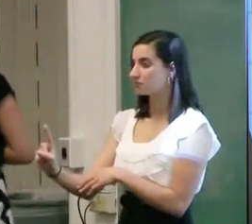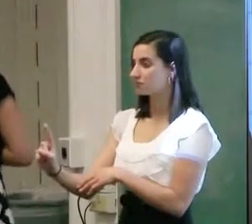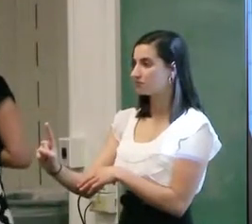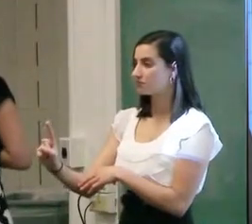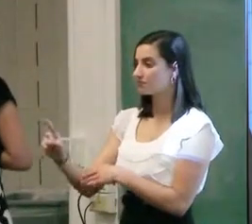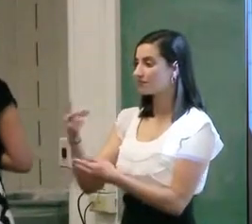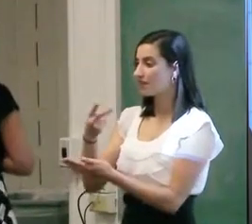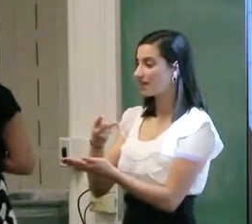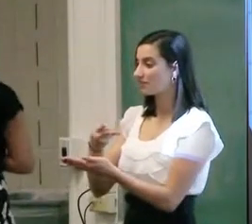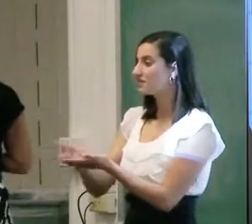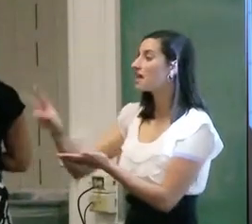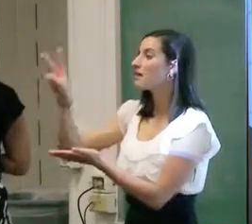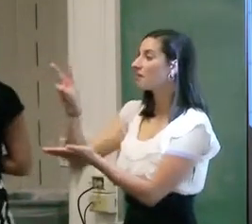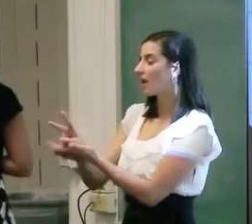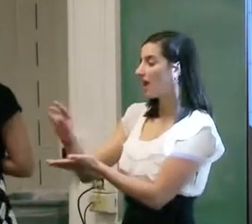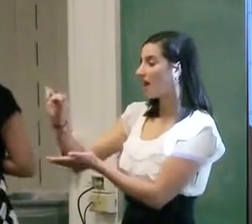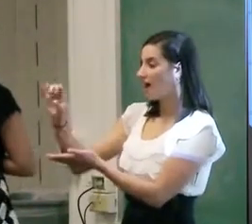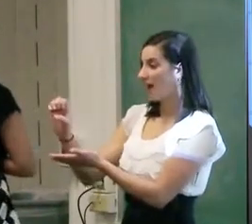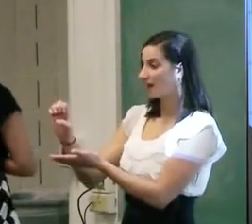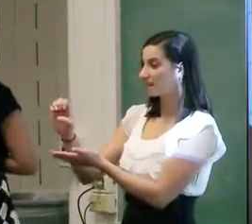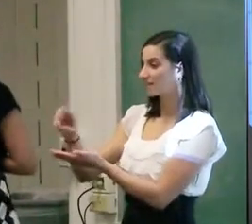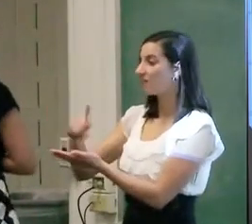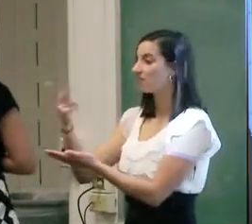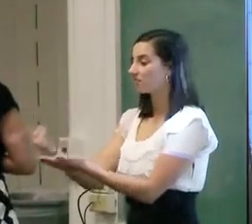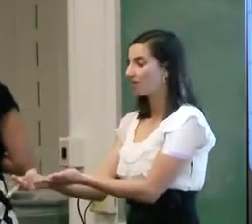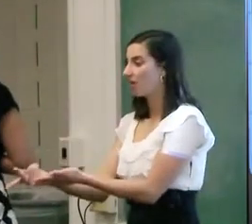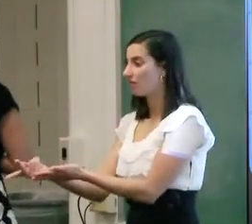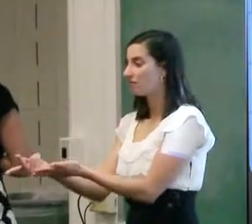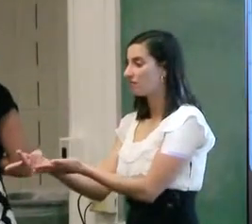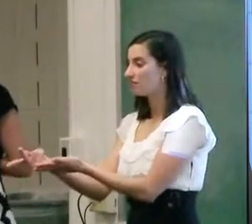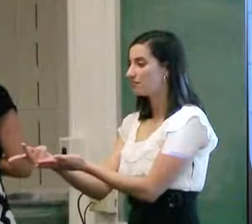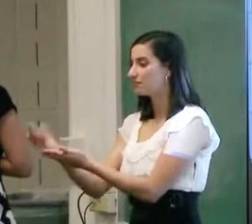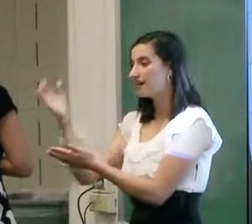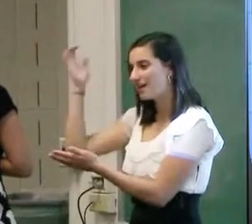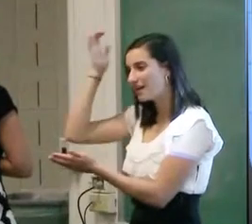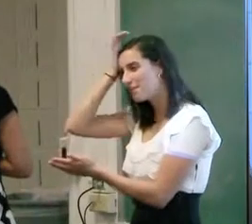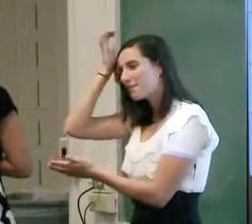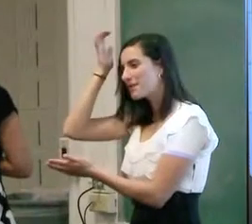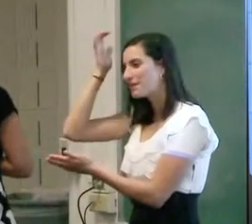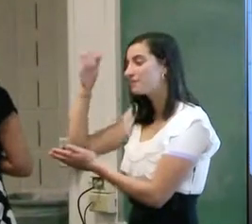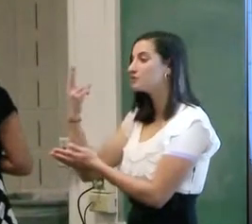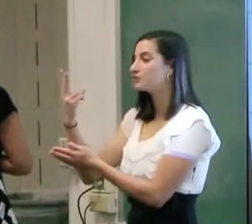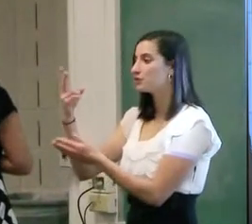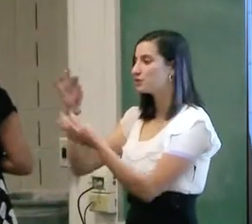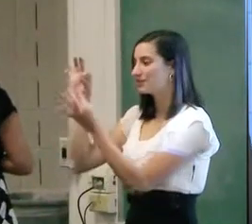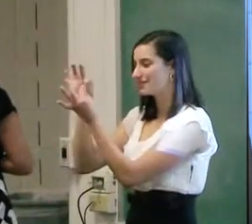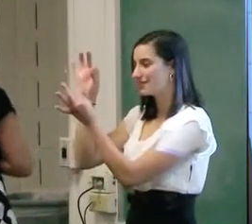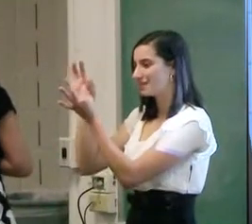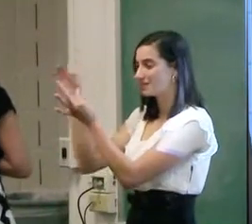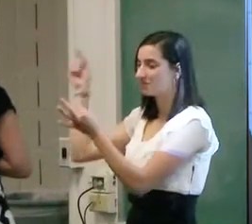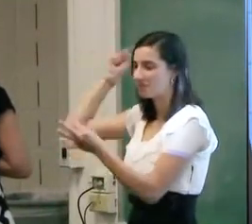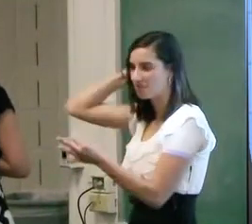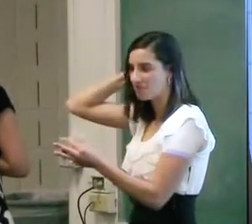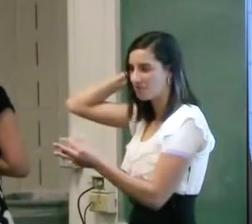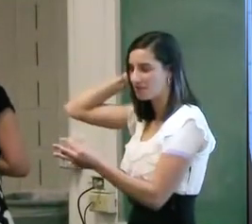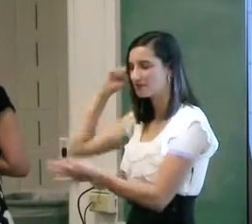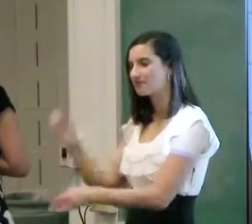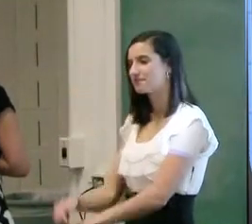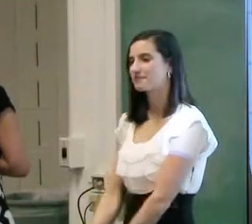had slipped and fell on ice on the way to the bus. He bumped his head and had to have 2 small stitches in the back of his